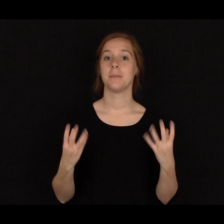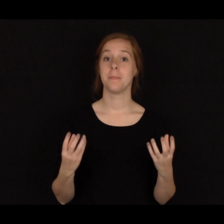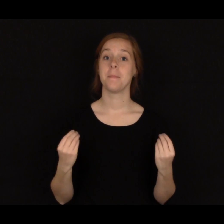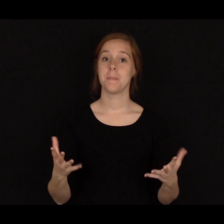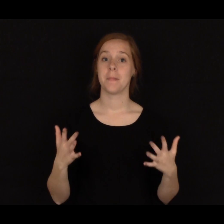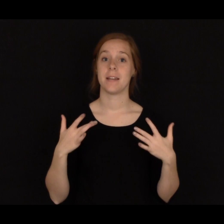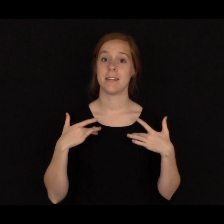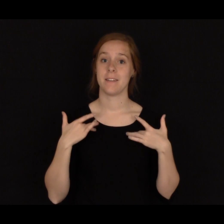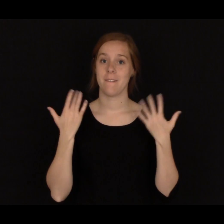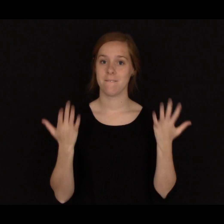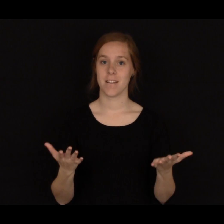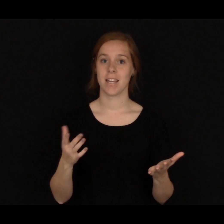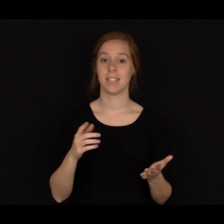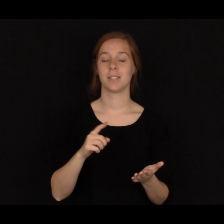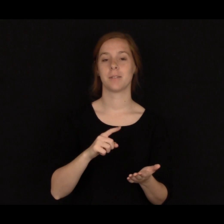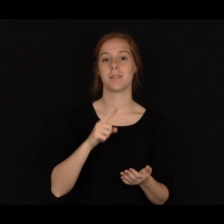I planned many events